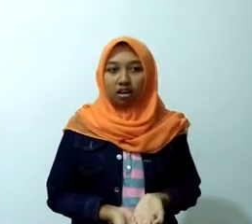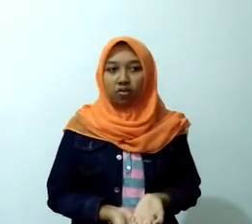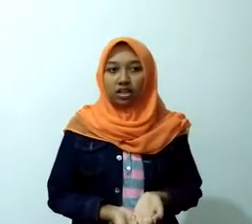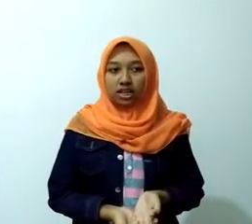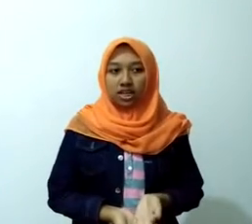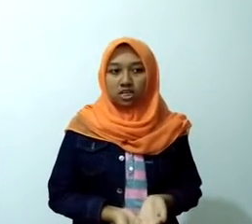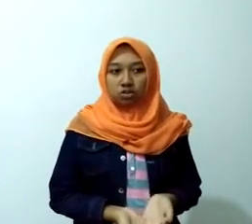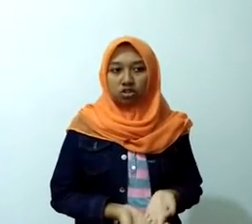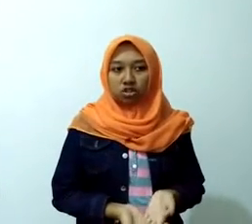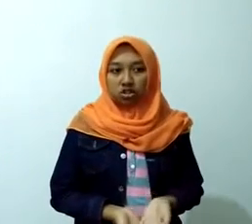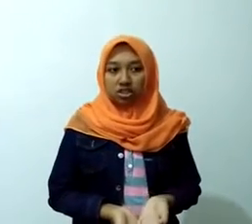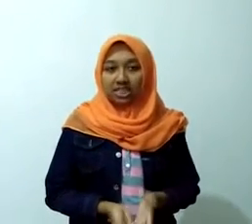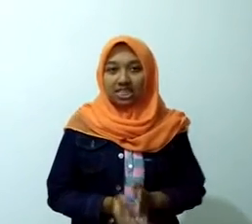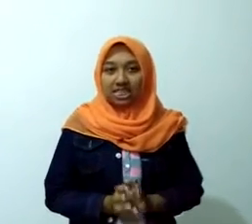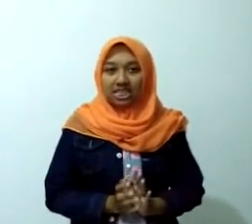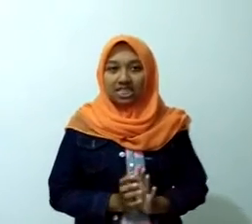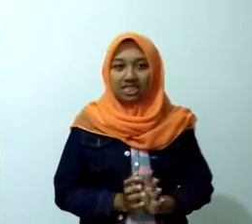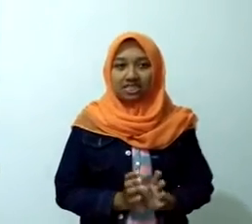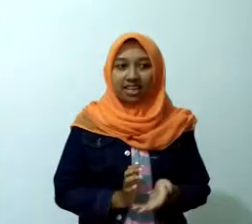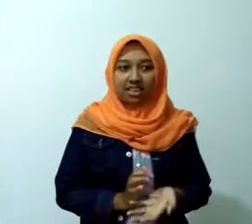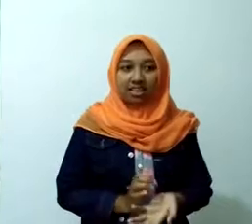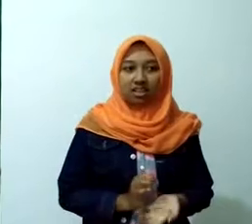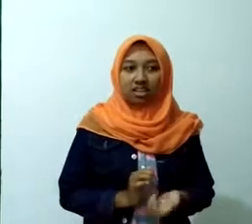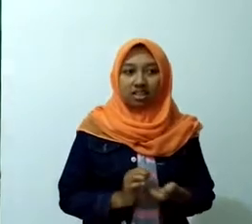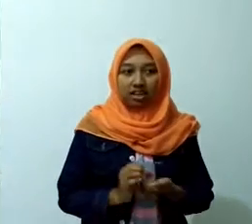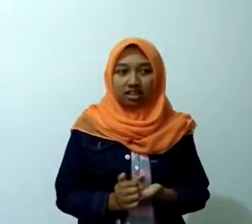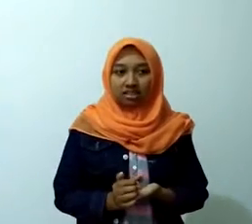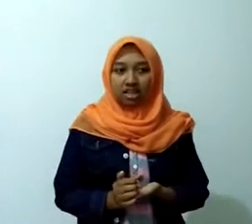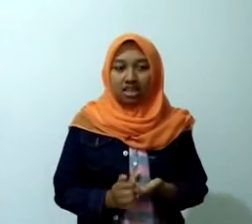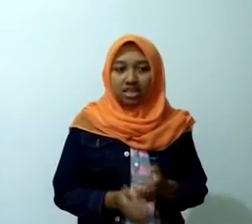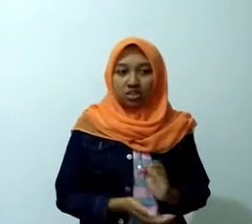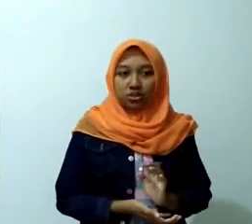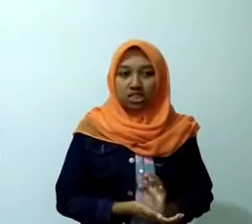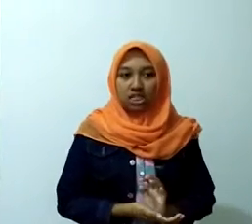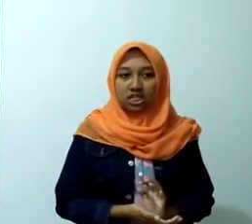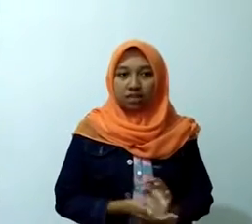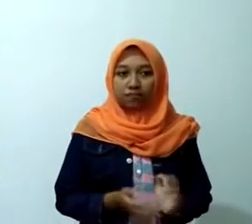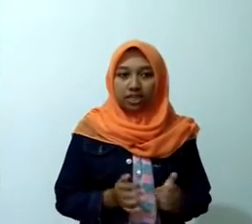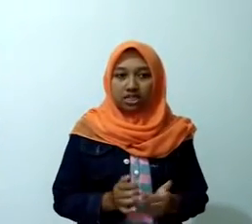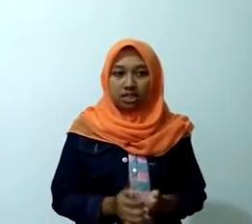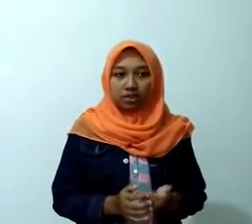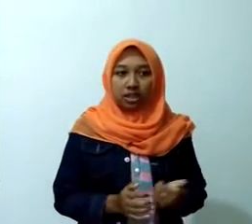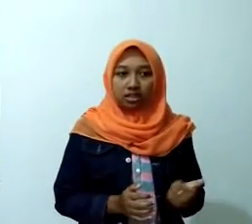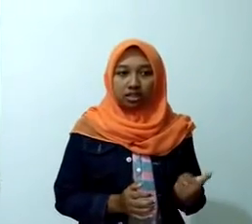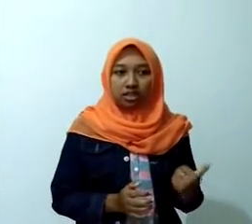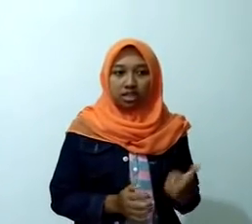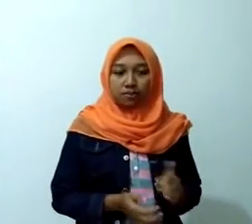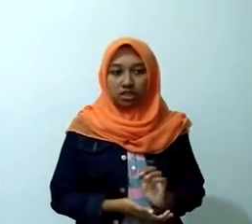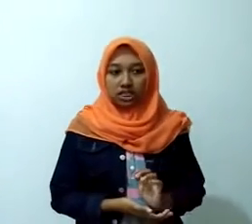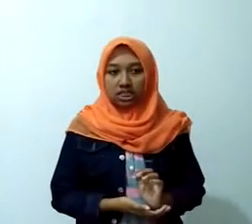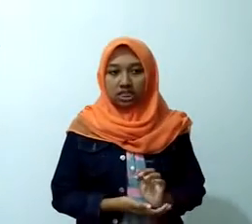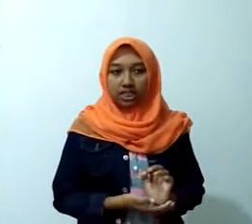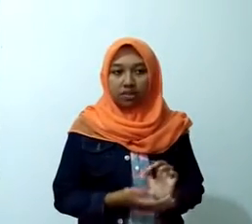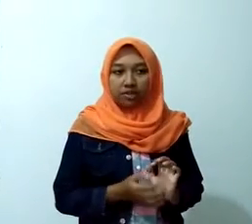The technique of learning is monotonous. The teacher is a center in the class. The student is a passive in the learning process.